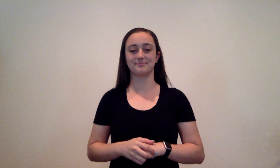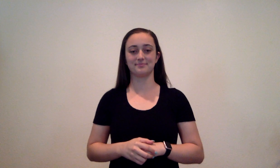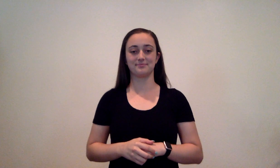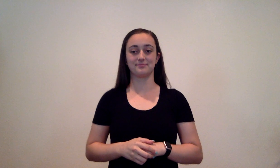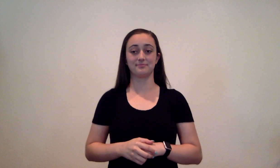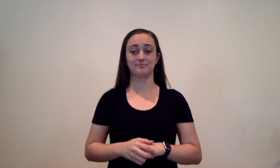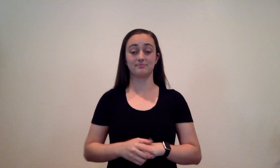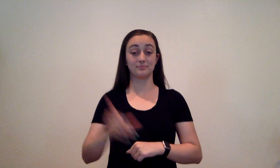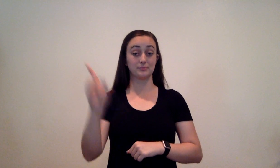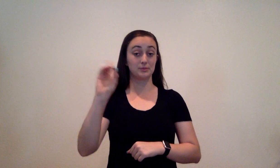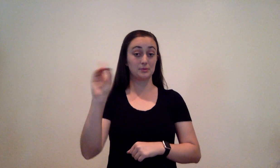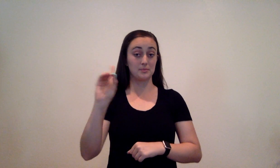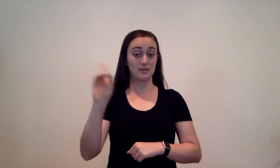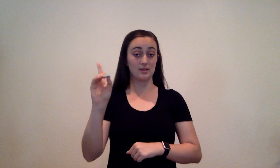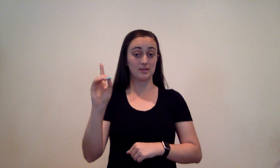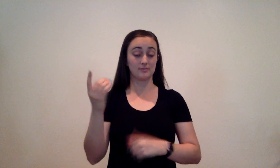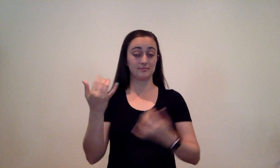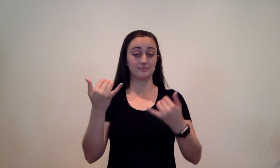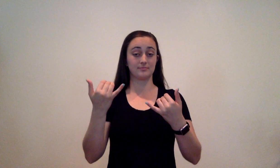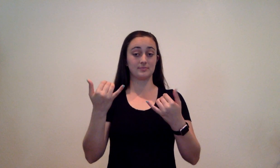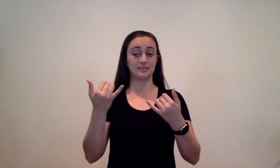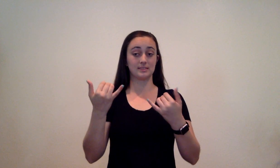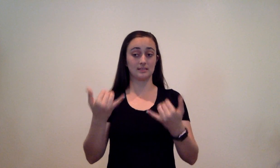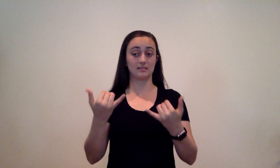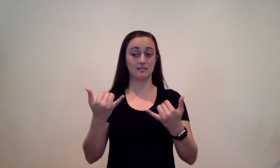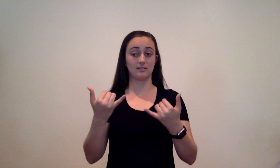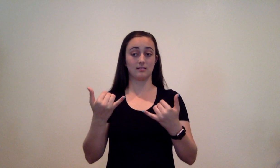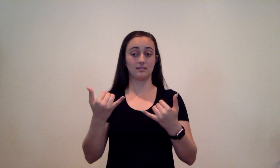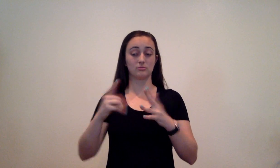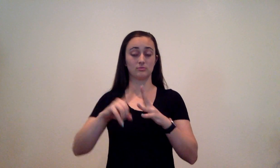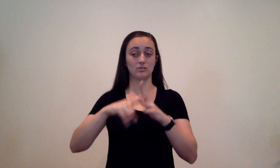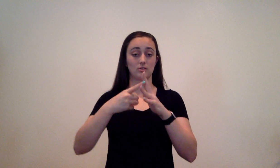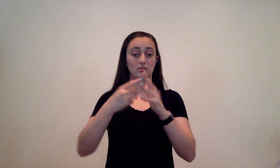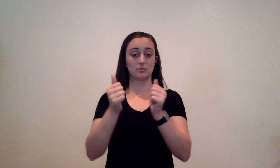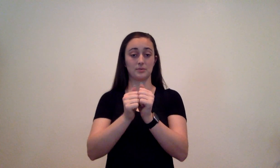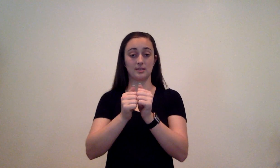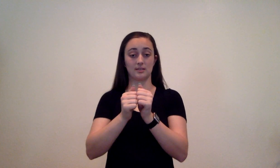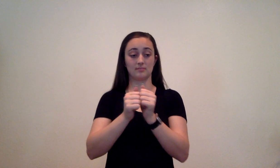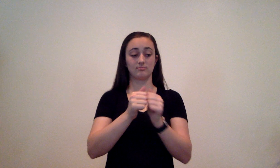Democracy was born right here in the city-state called Athens.